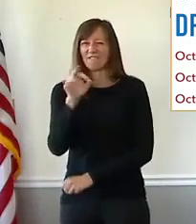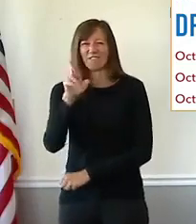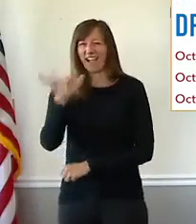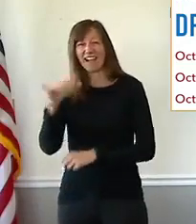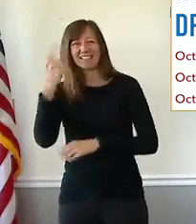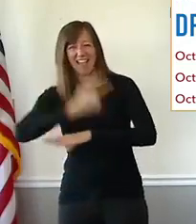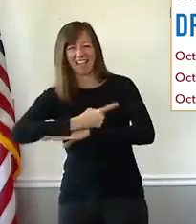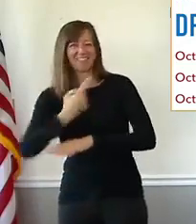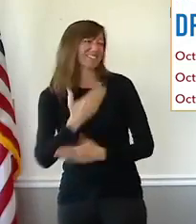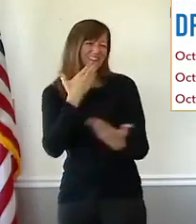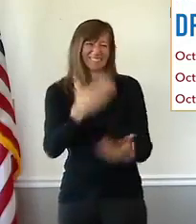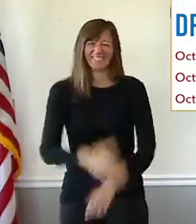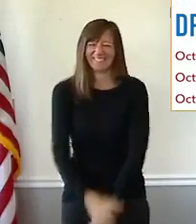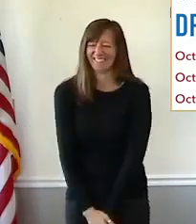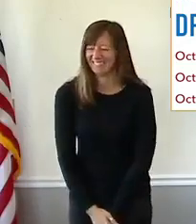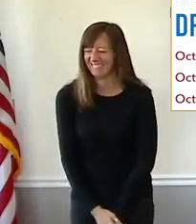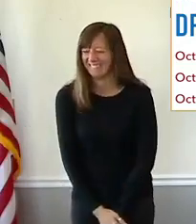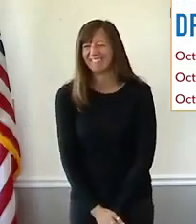Thank you.